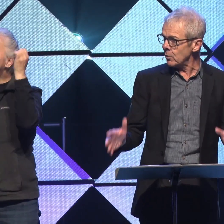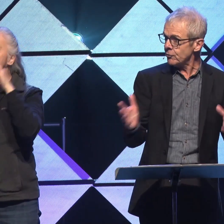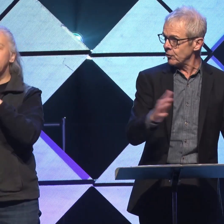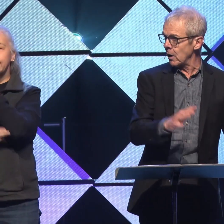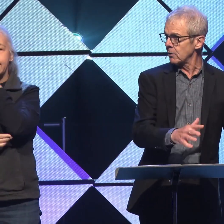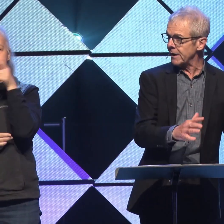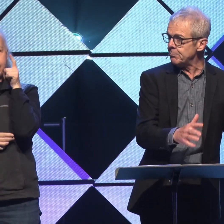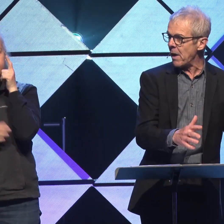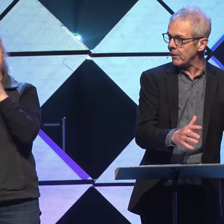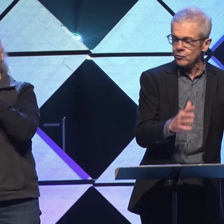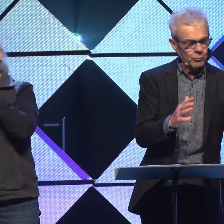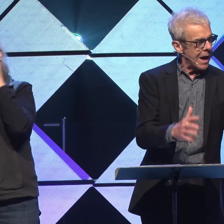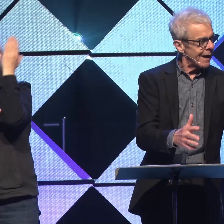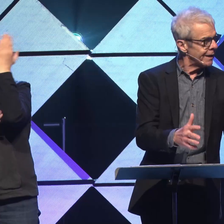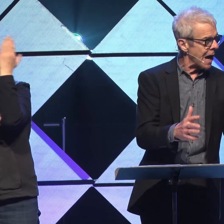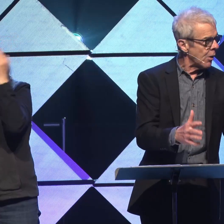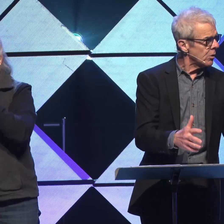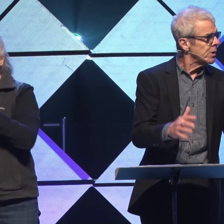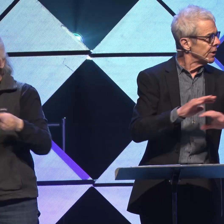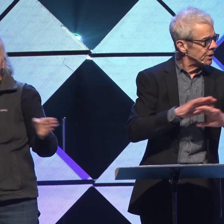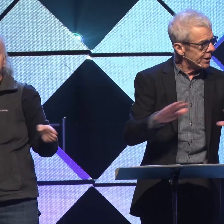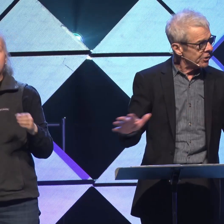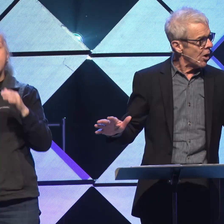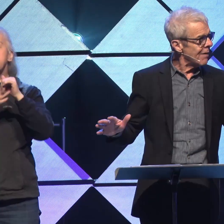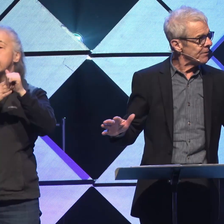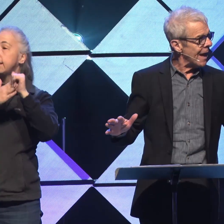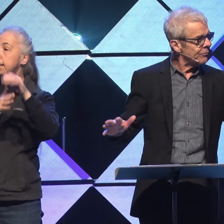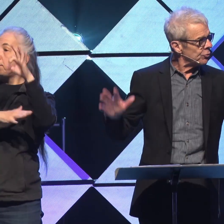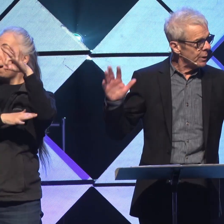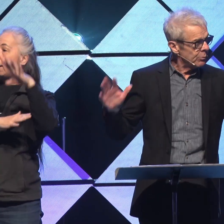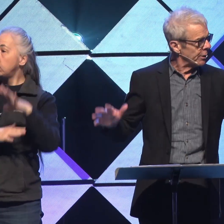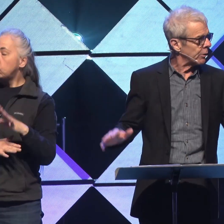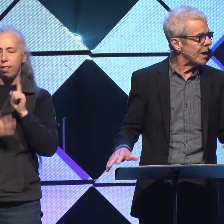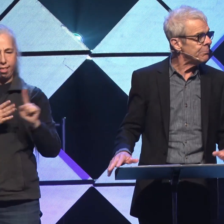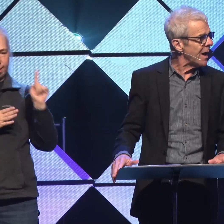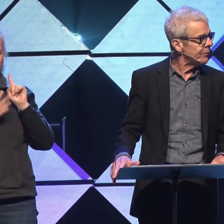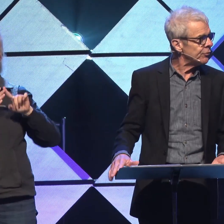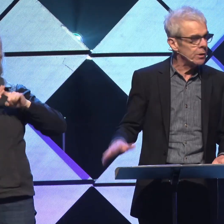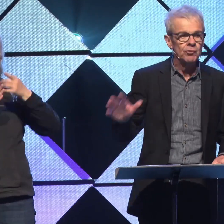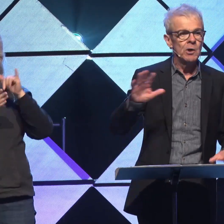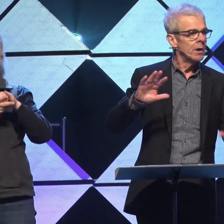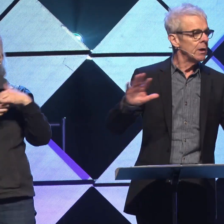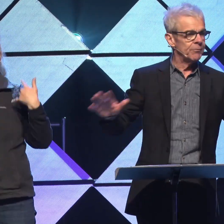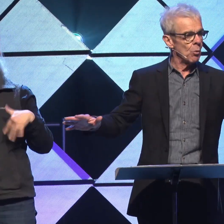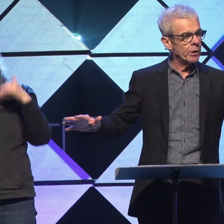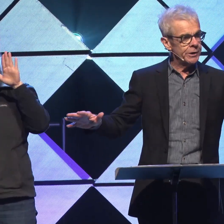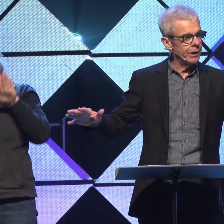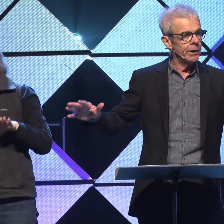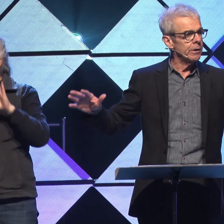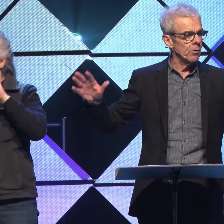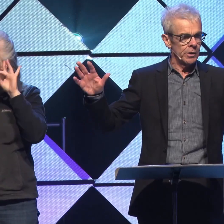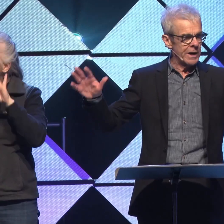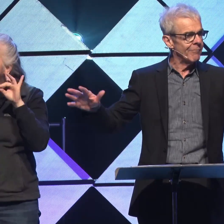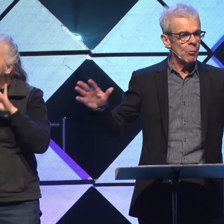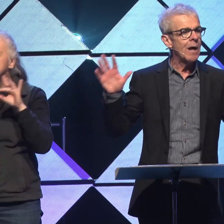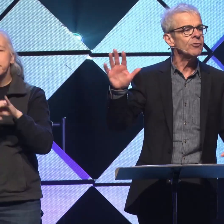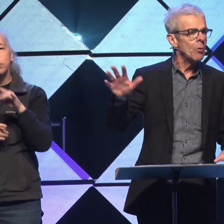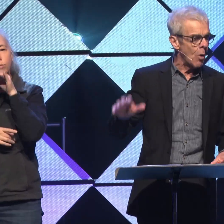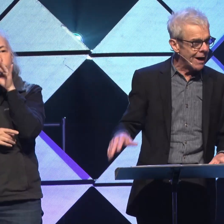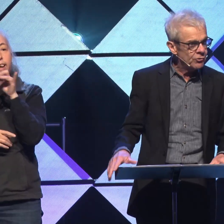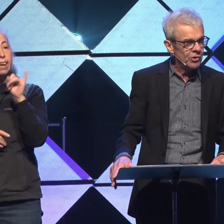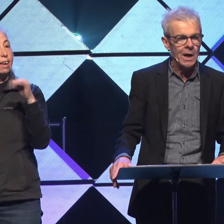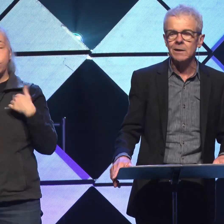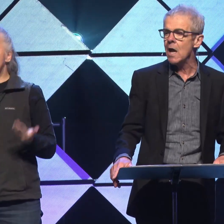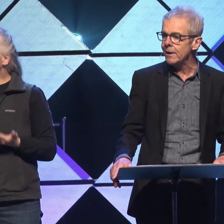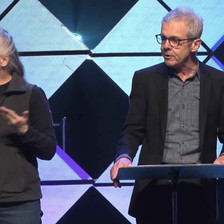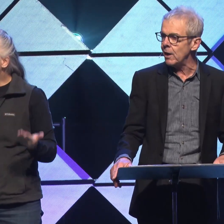at Crossroads, and our lead pastor, Ryan Howell, kicked it off last week with a great message. If you weren't here or you haven't watched